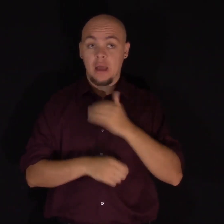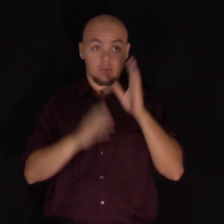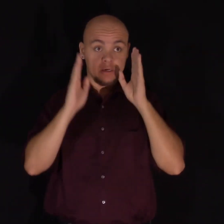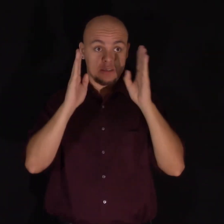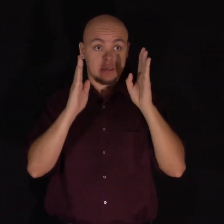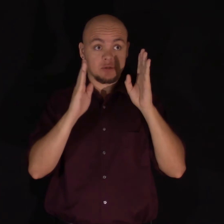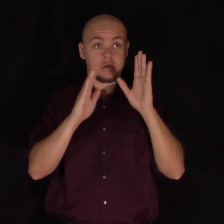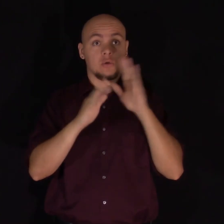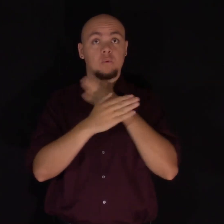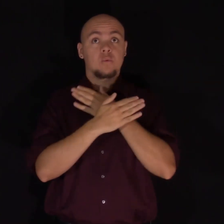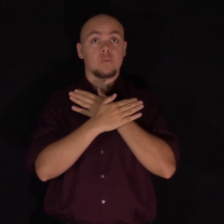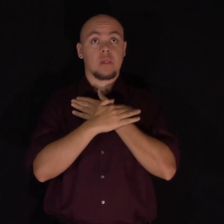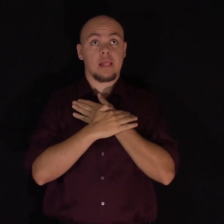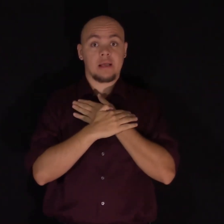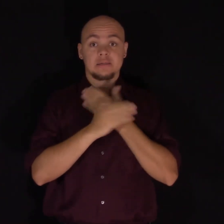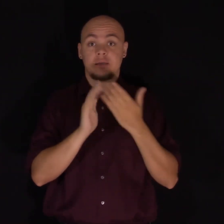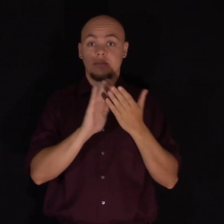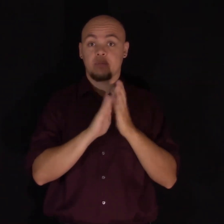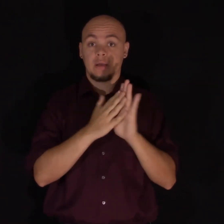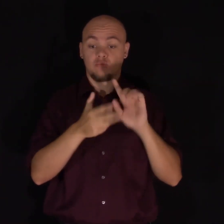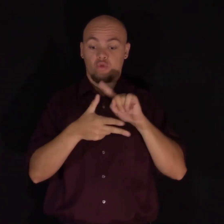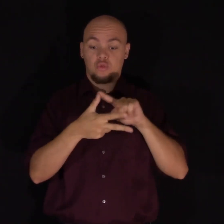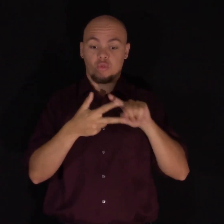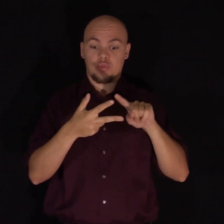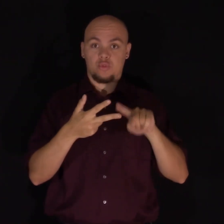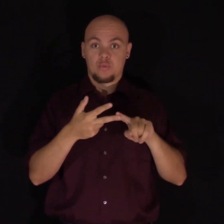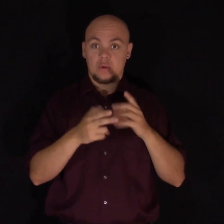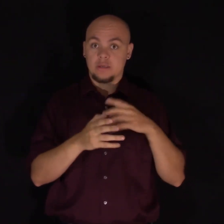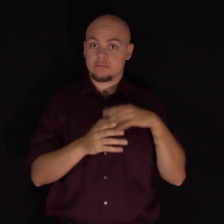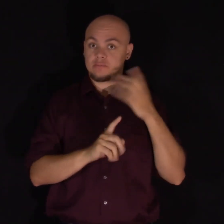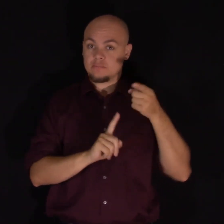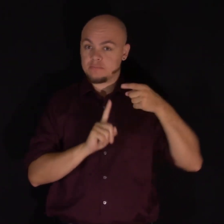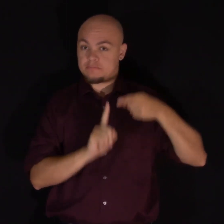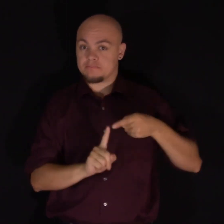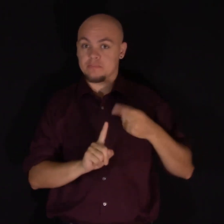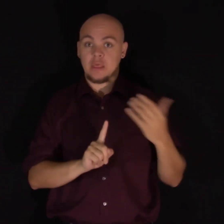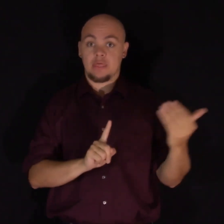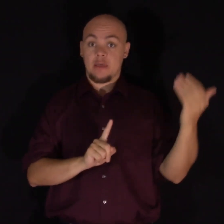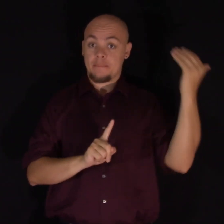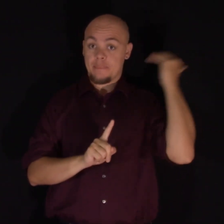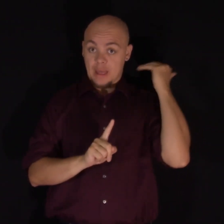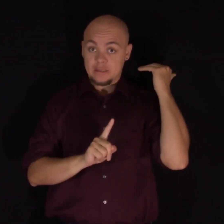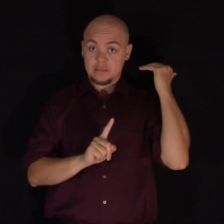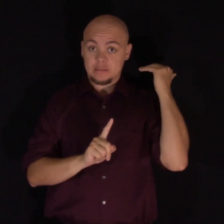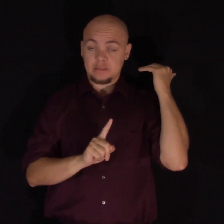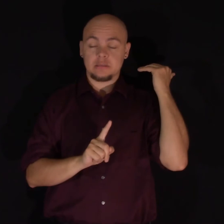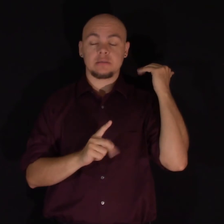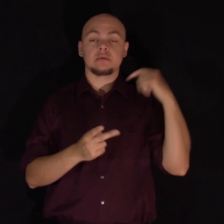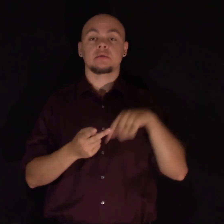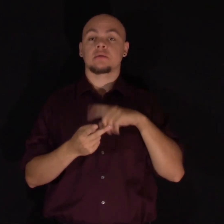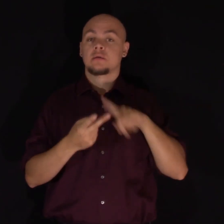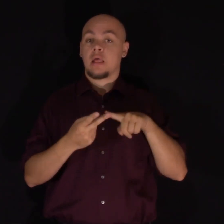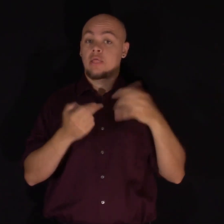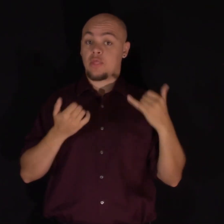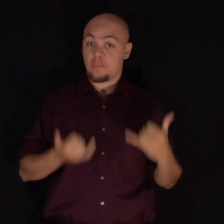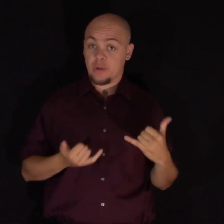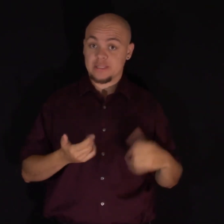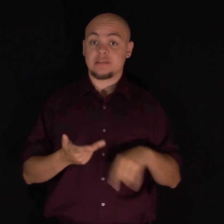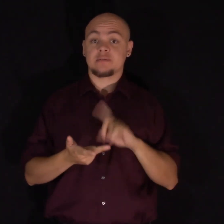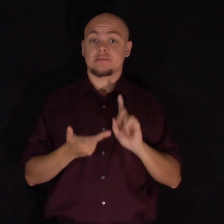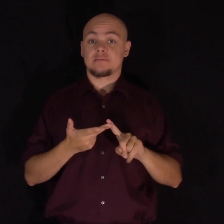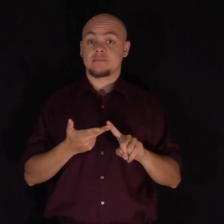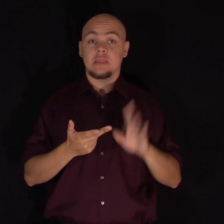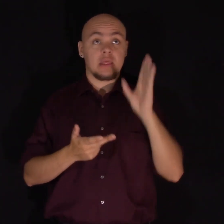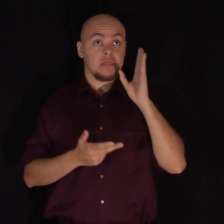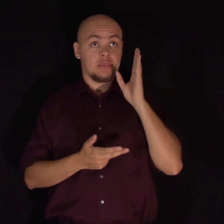it goes to 3 main places. We think about the past, we think about the present, and we think